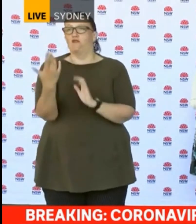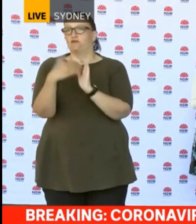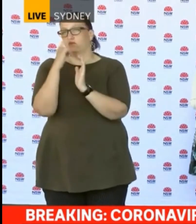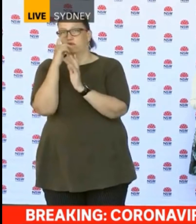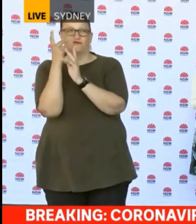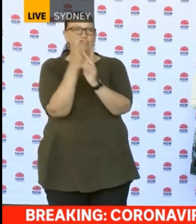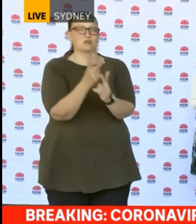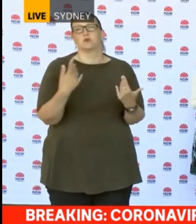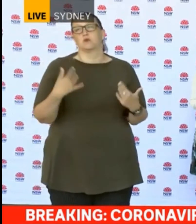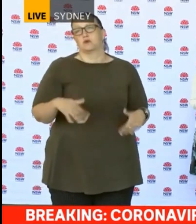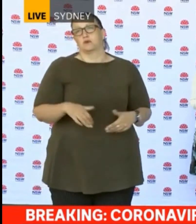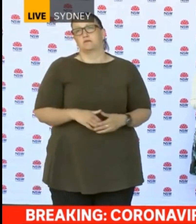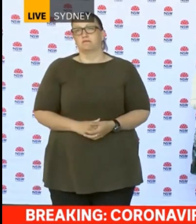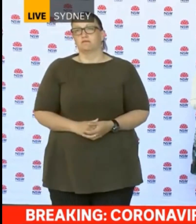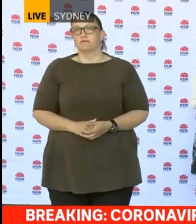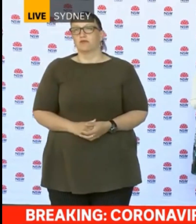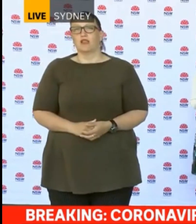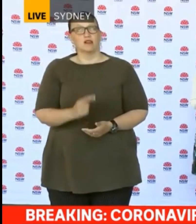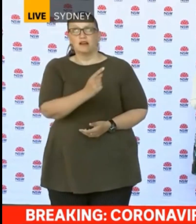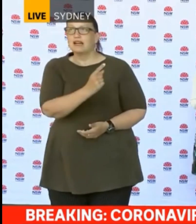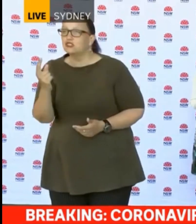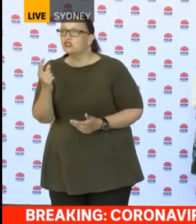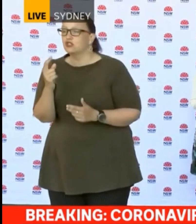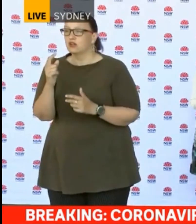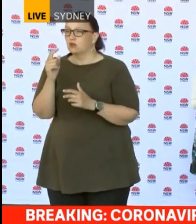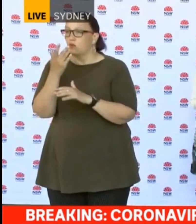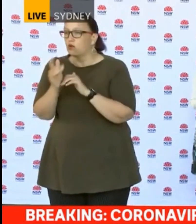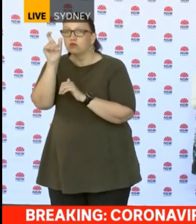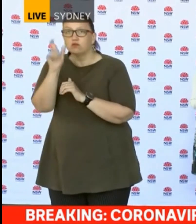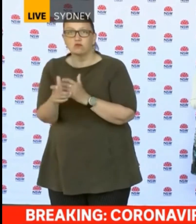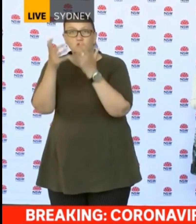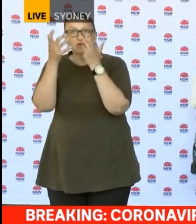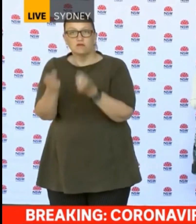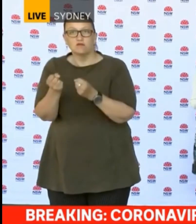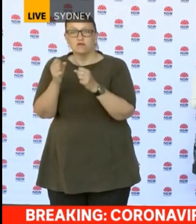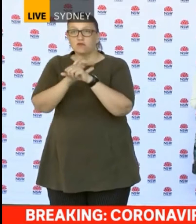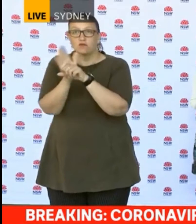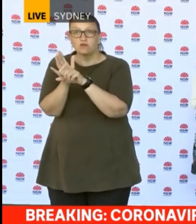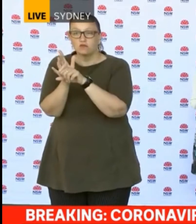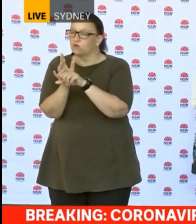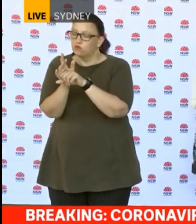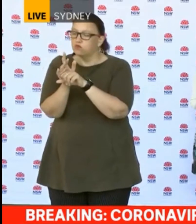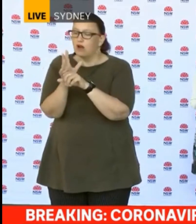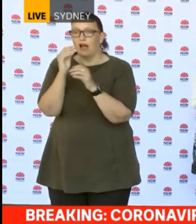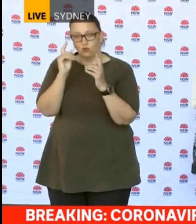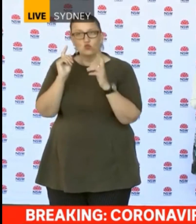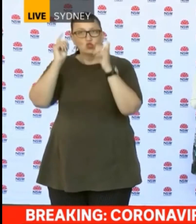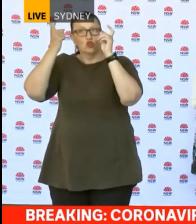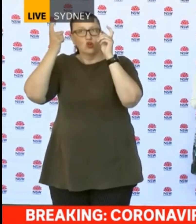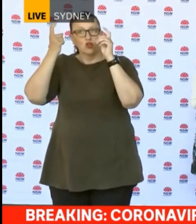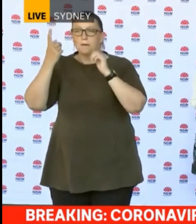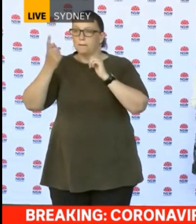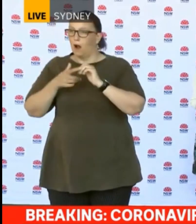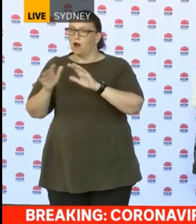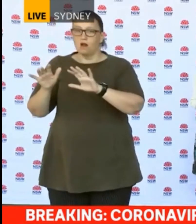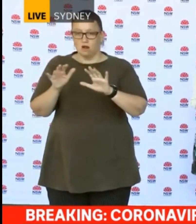concerning, it's not unsurprising. But having said that, it just demonstrates how all of us have to be on our toes. All of